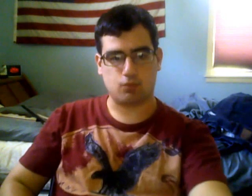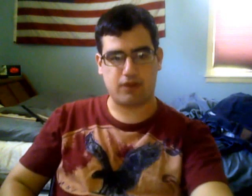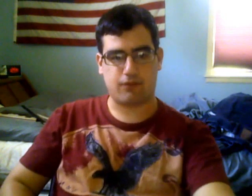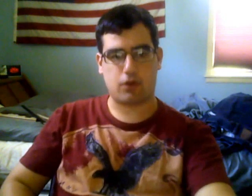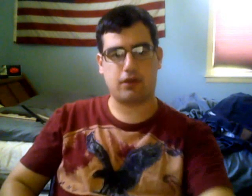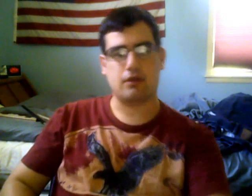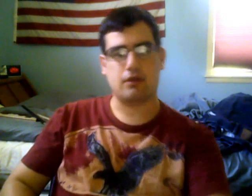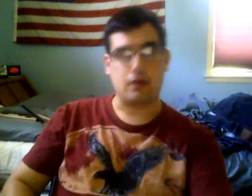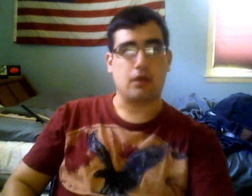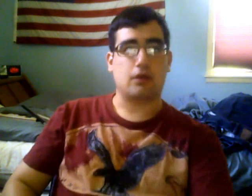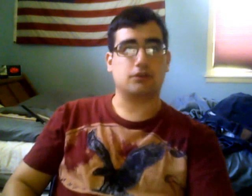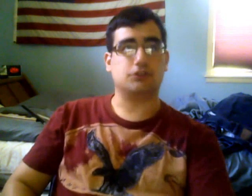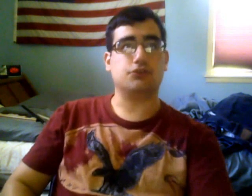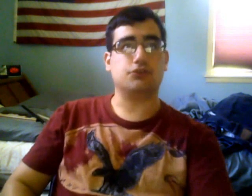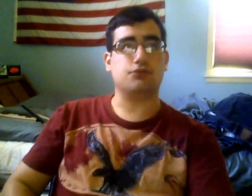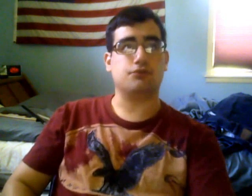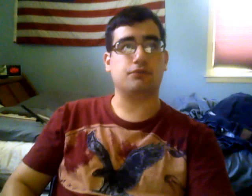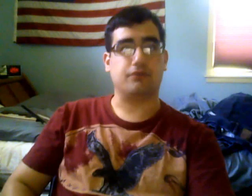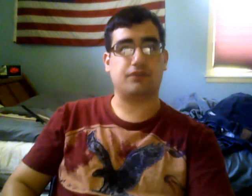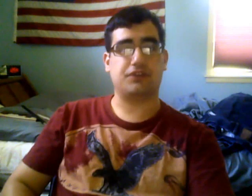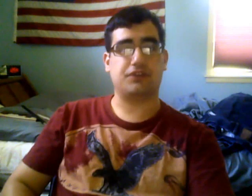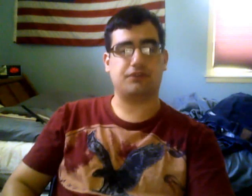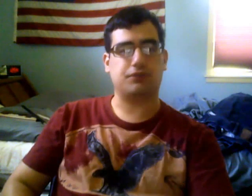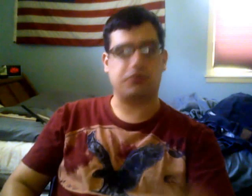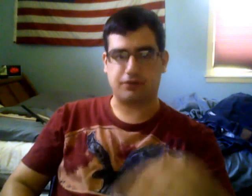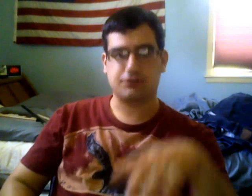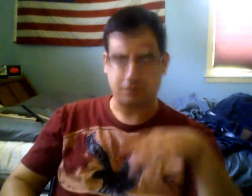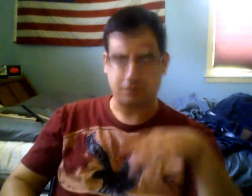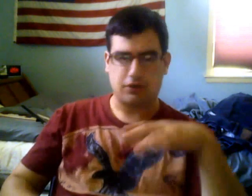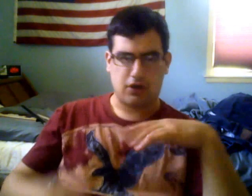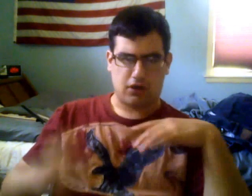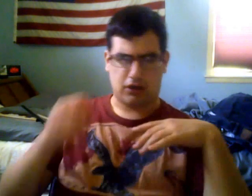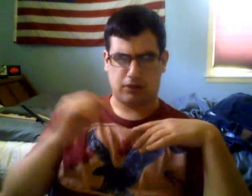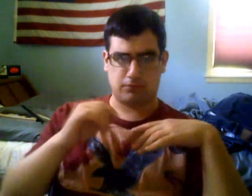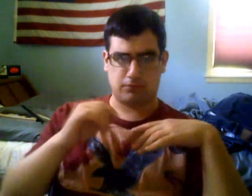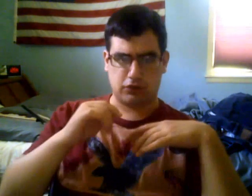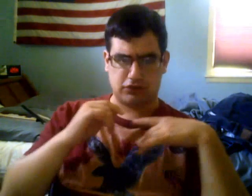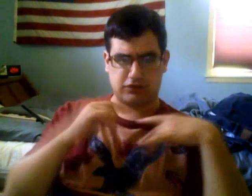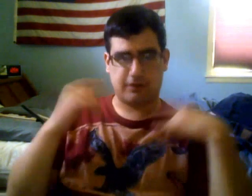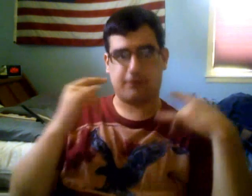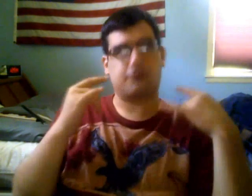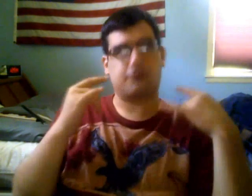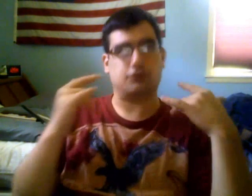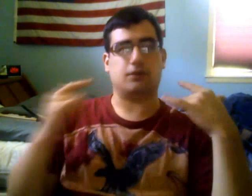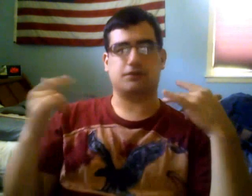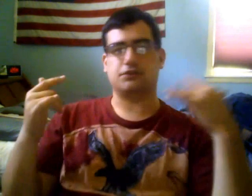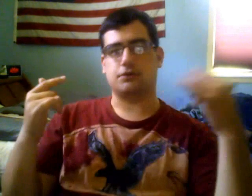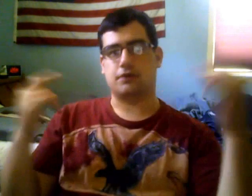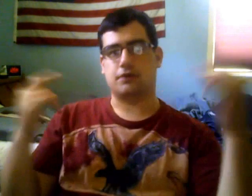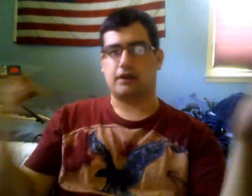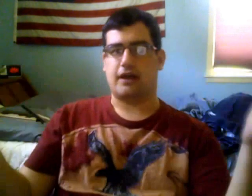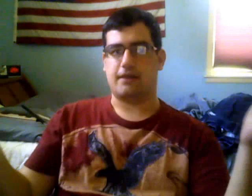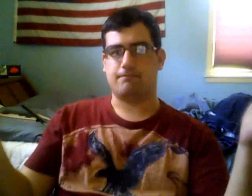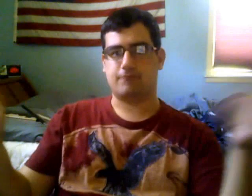week 40, June 15th to the 21st. Sorry about the first 2 weeks of June. I